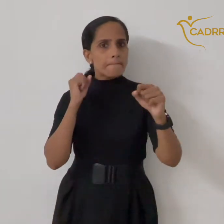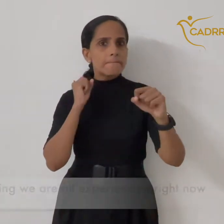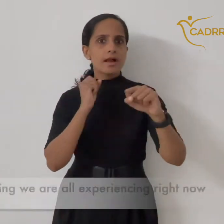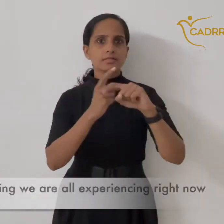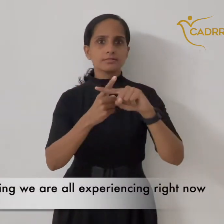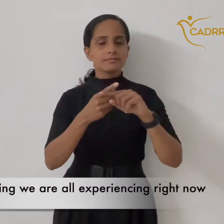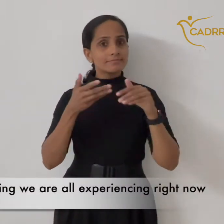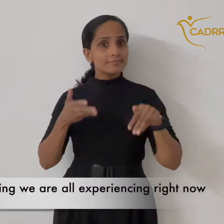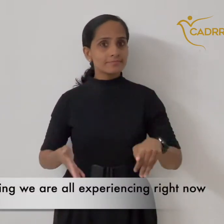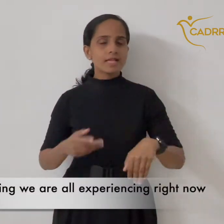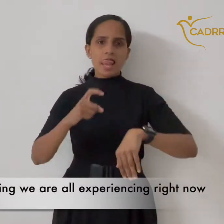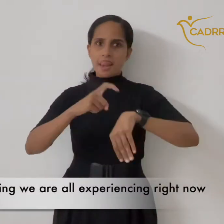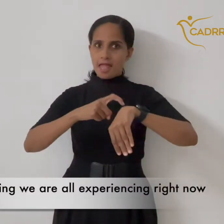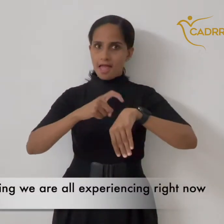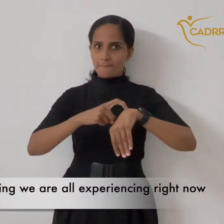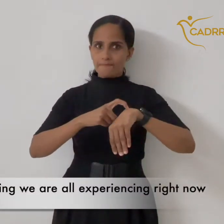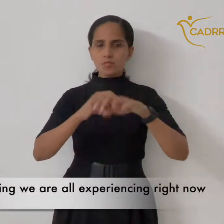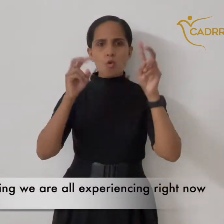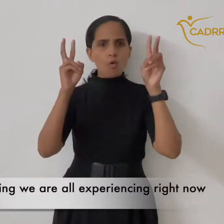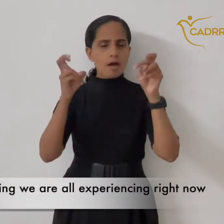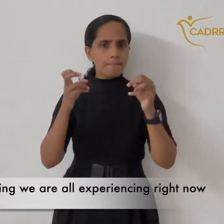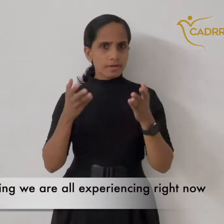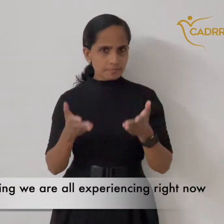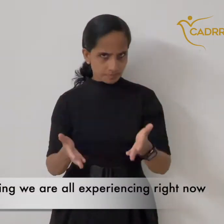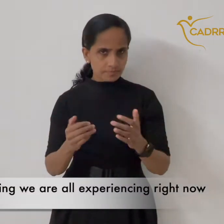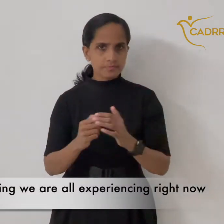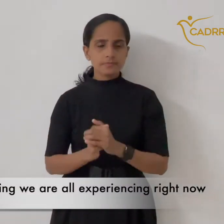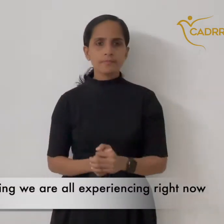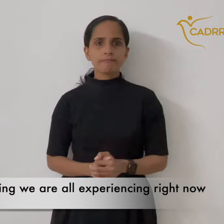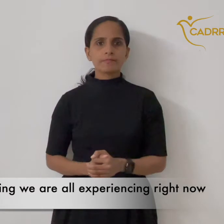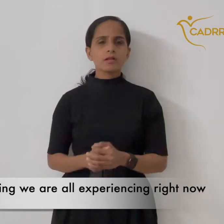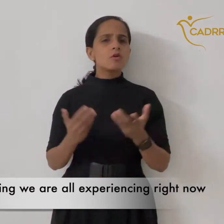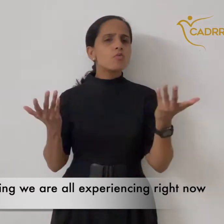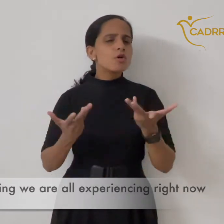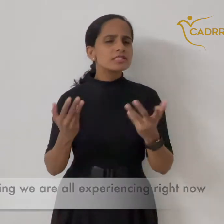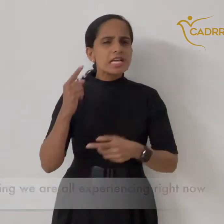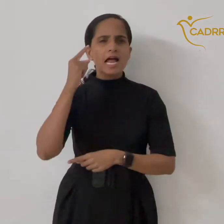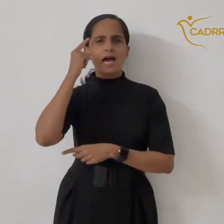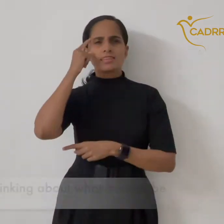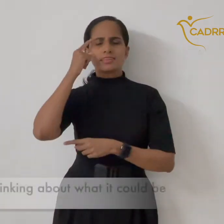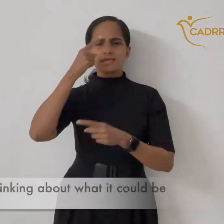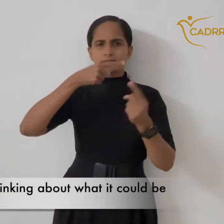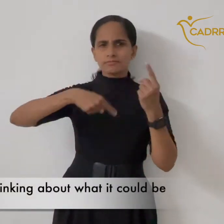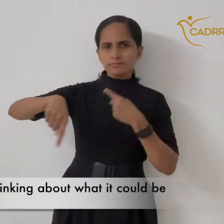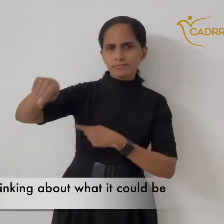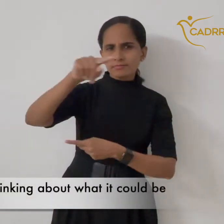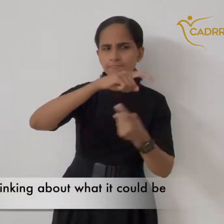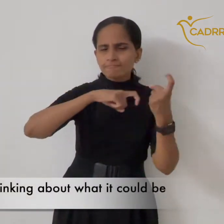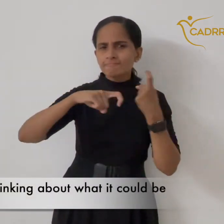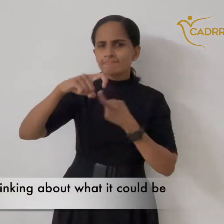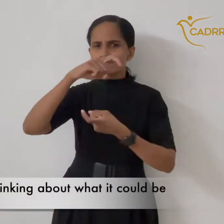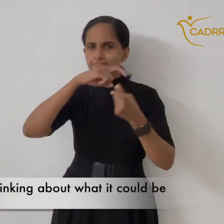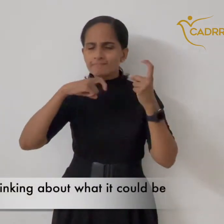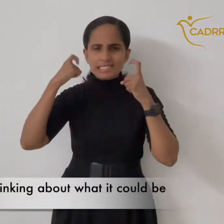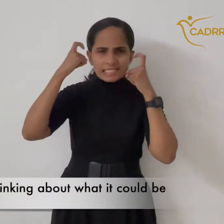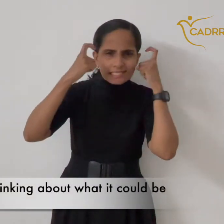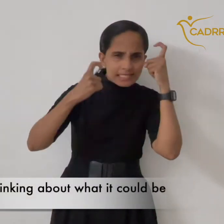and related to something we are all experiencing right now. You may be thinking about what it could